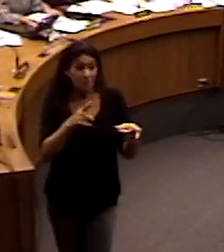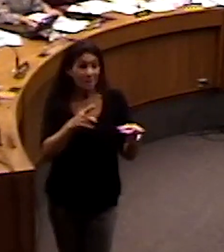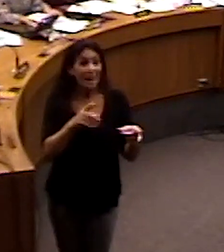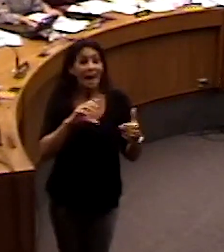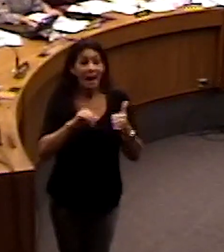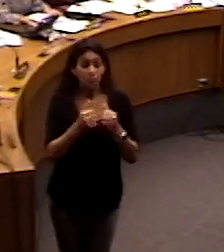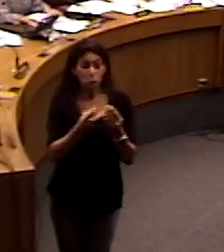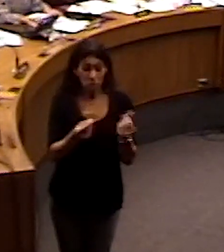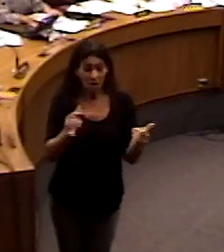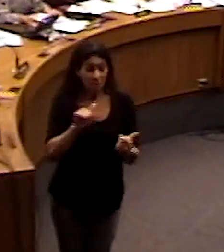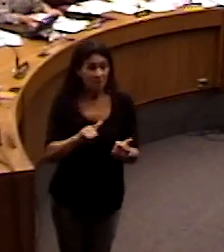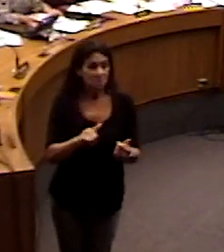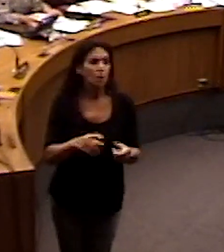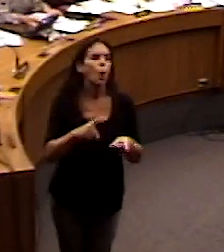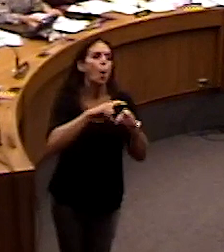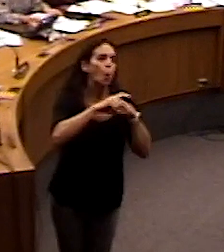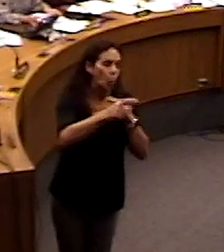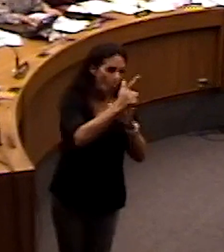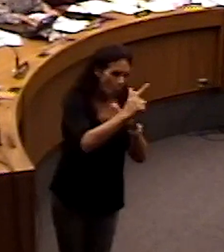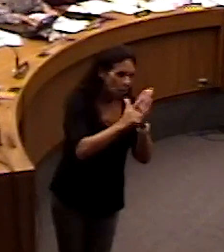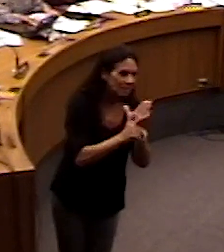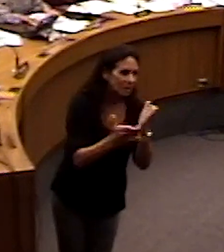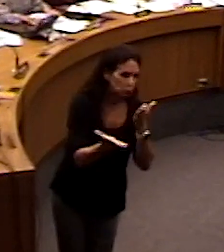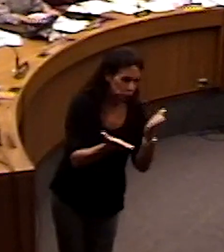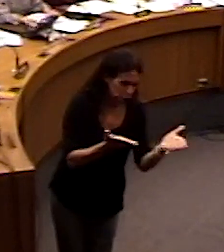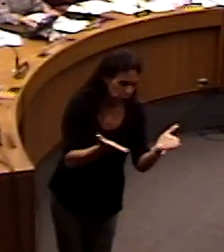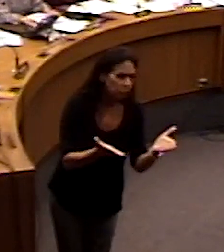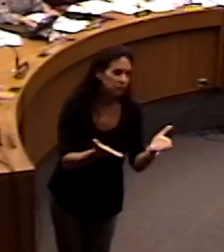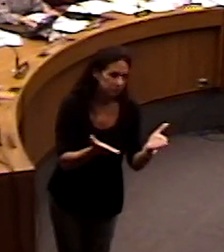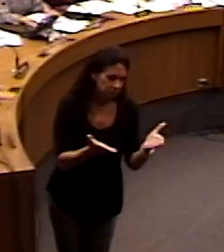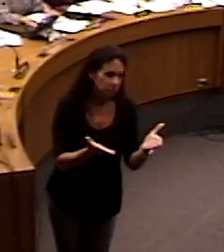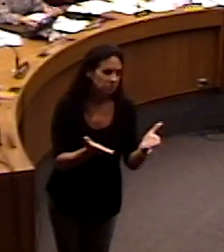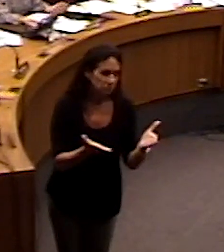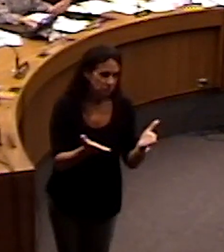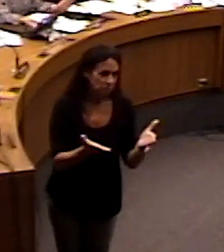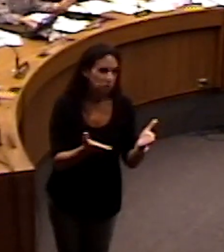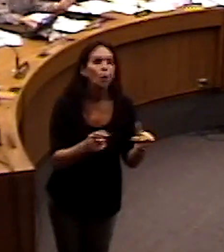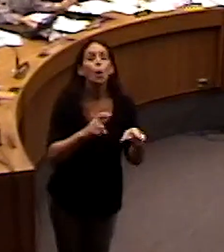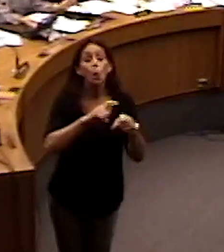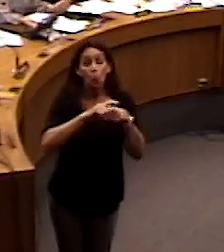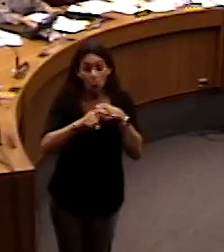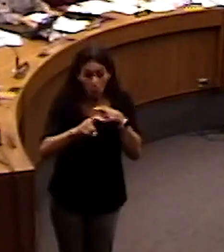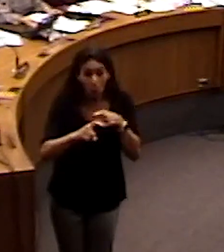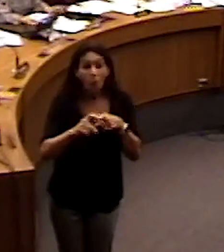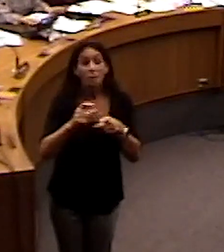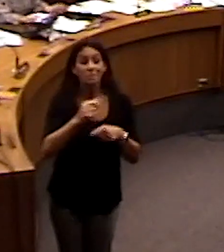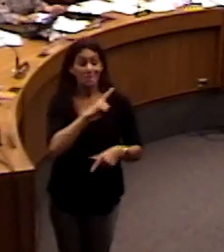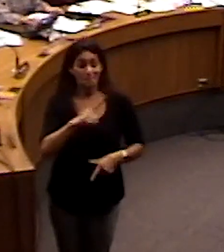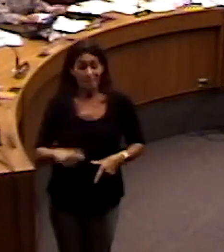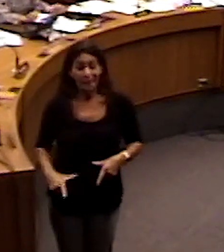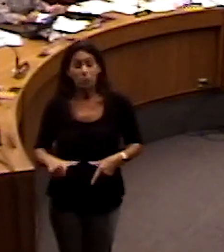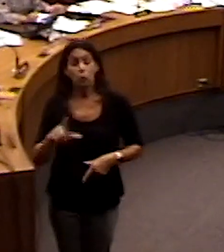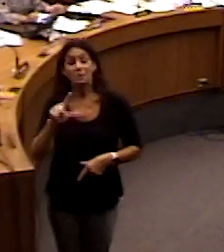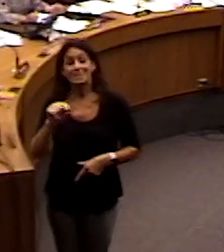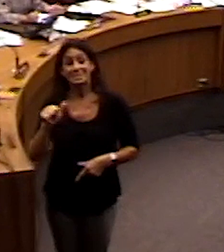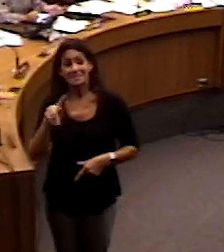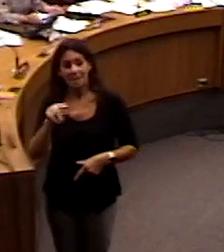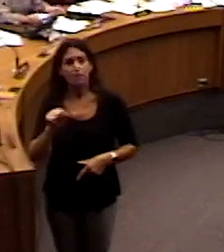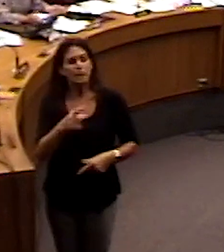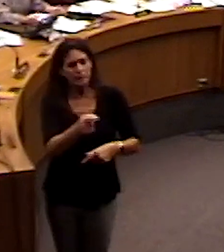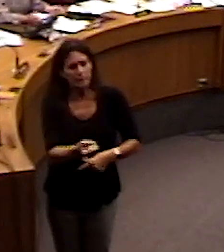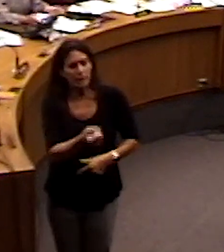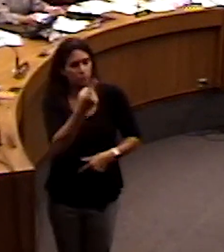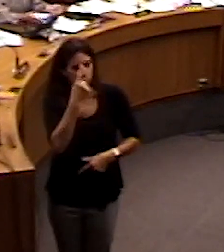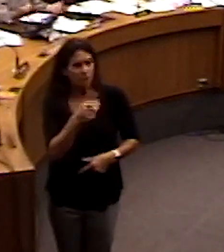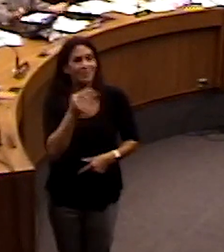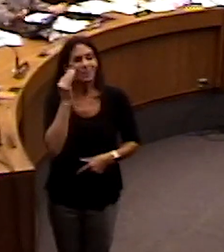services. Call the number that Committee Man O'Donoghue gave you, because he understands this world, and he knows that those